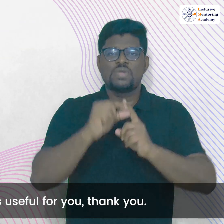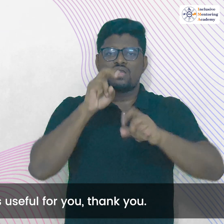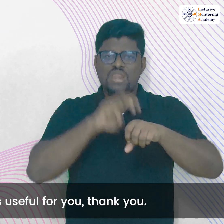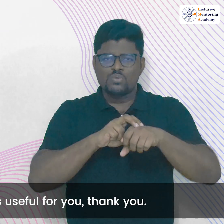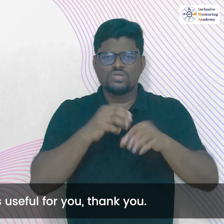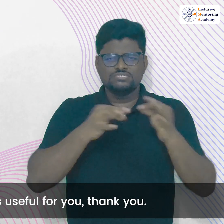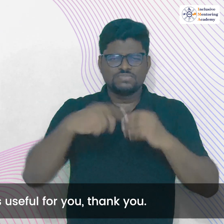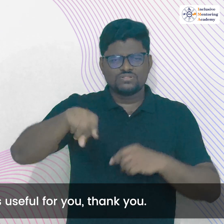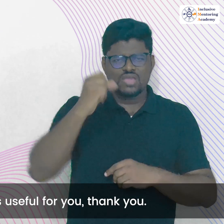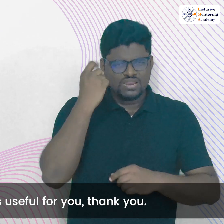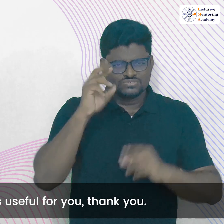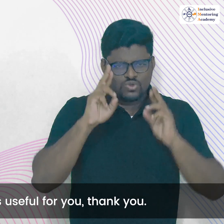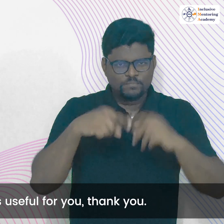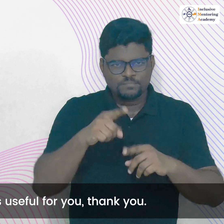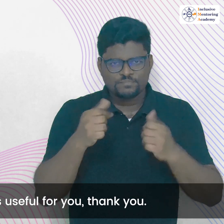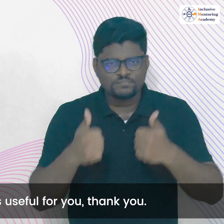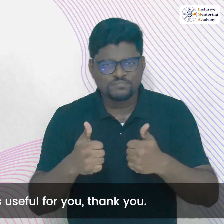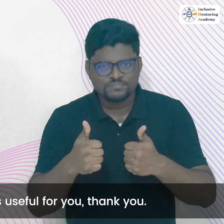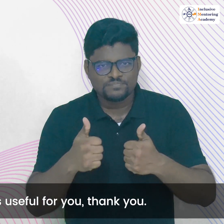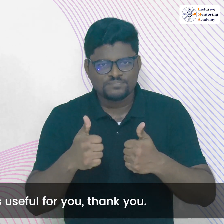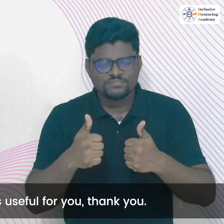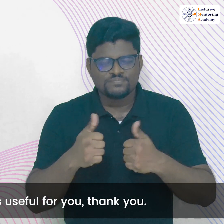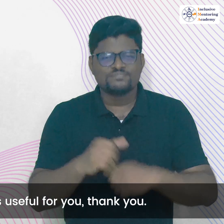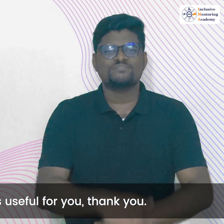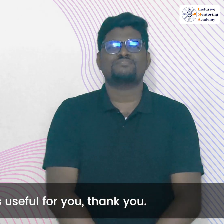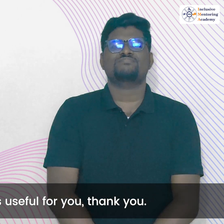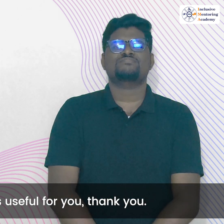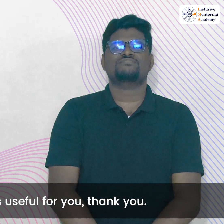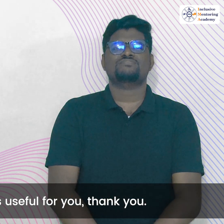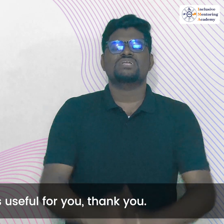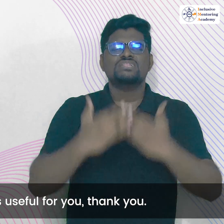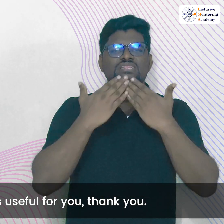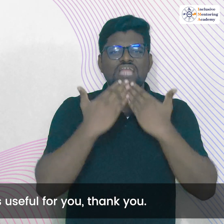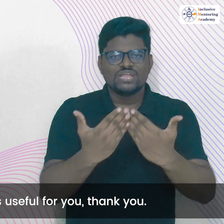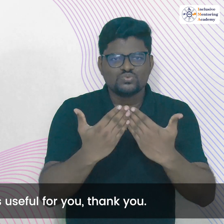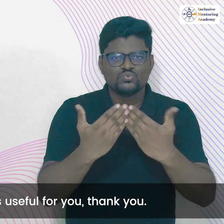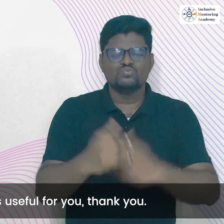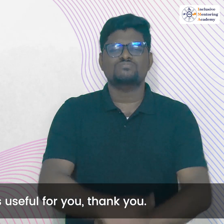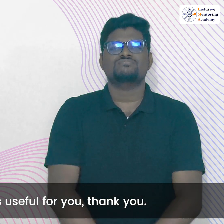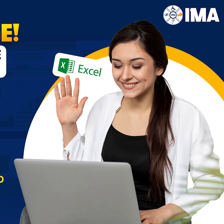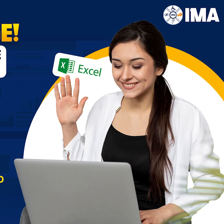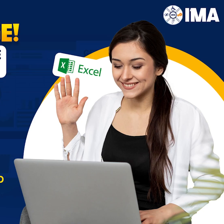Hope pronoun is useful for you. Thank you.